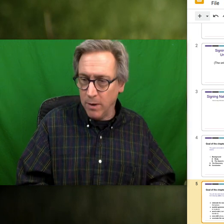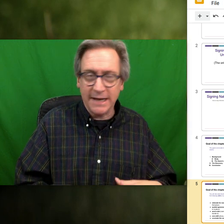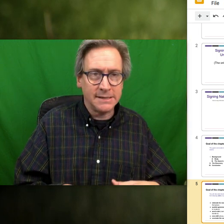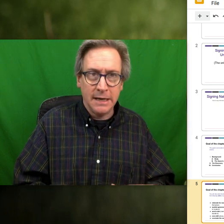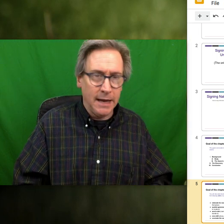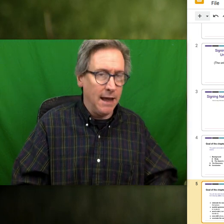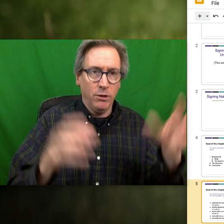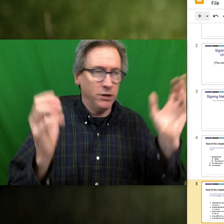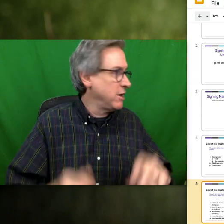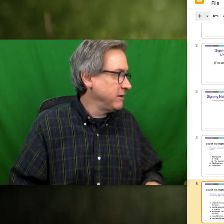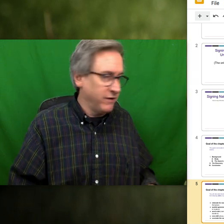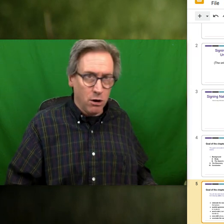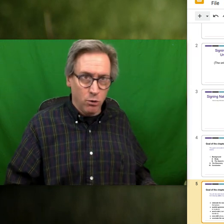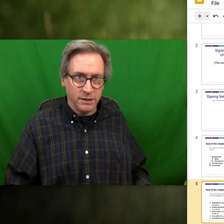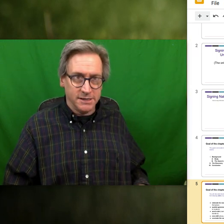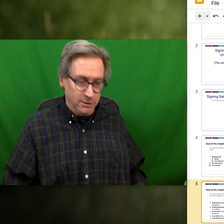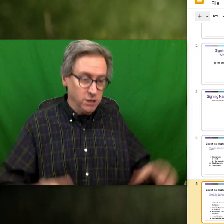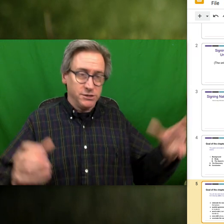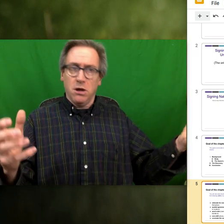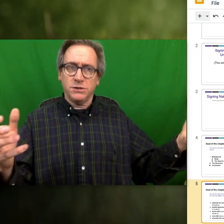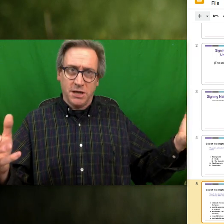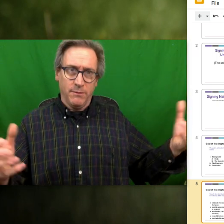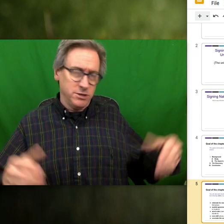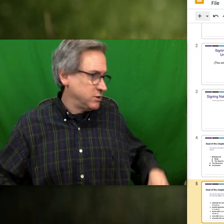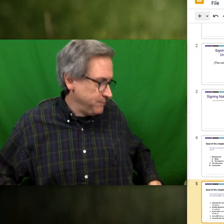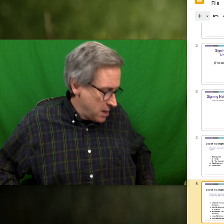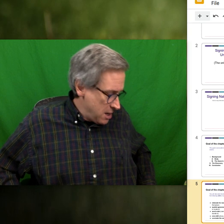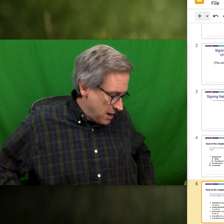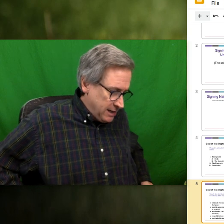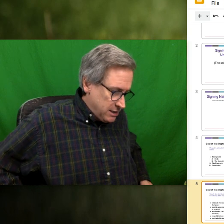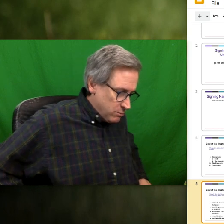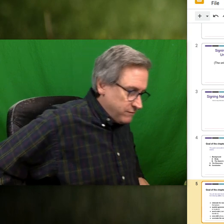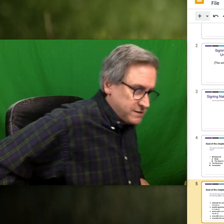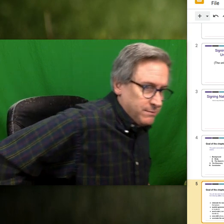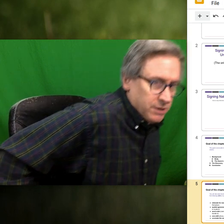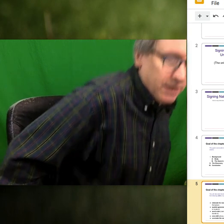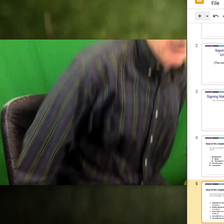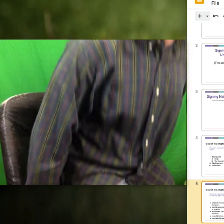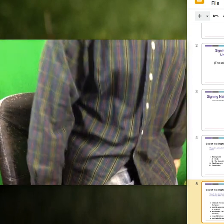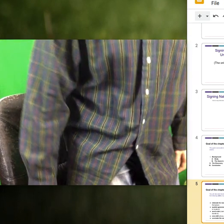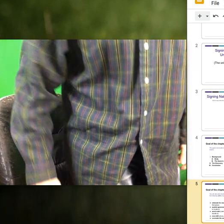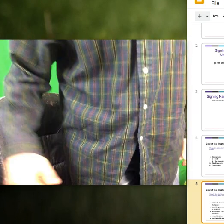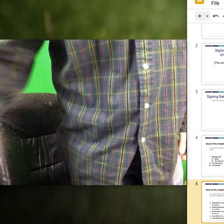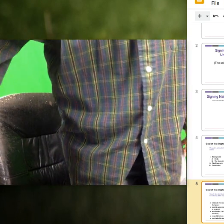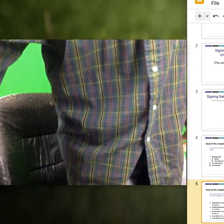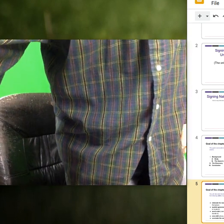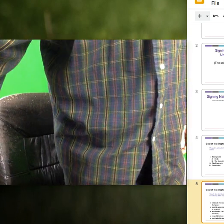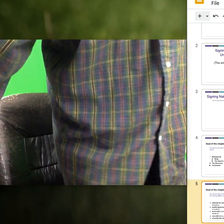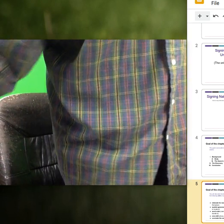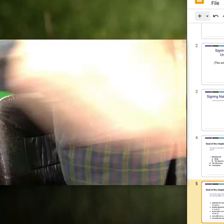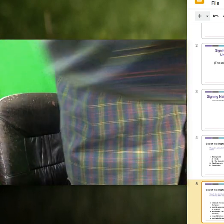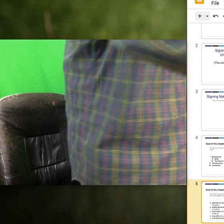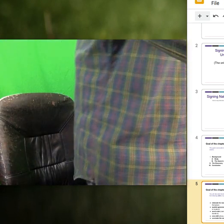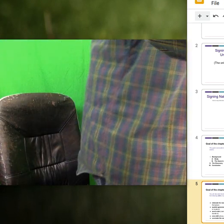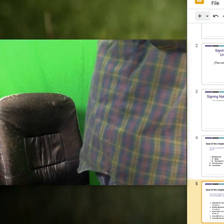whatever. Why is Hamlet trying to figure out who killed his dad? Because the ghost came and talked to him. I need to move something because